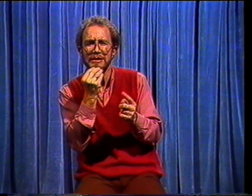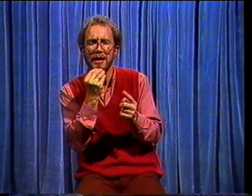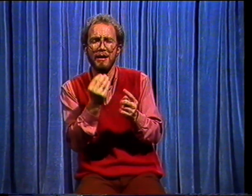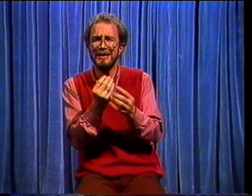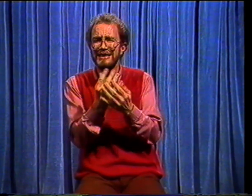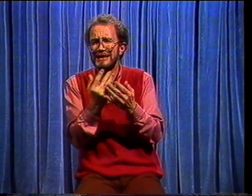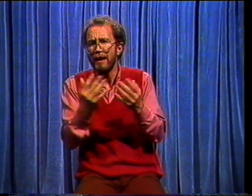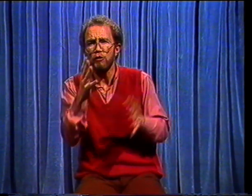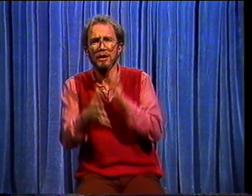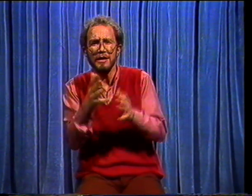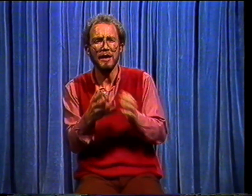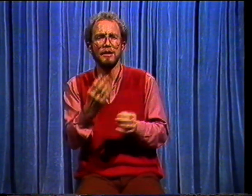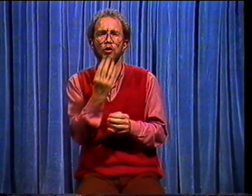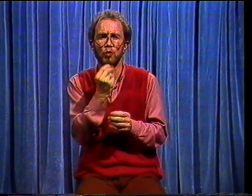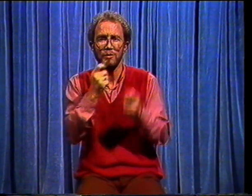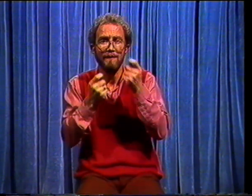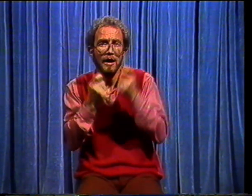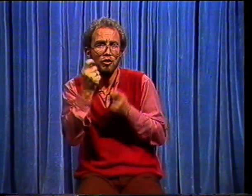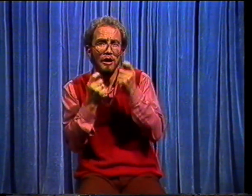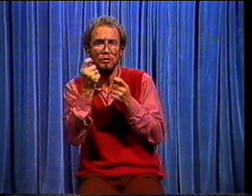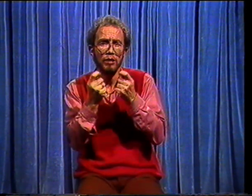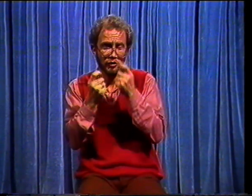Maureen uses several signs that need facial expression.